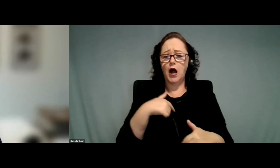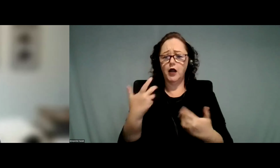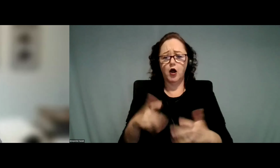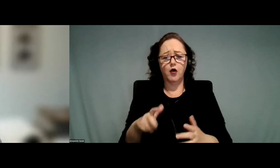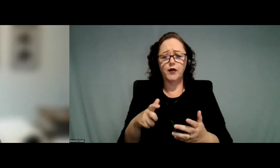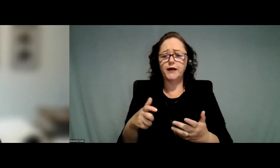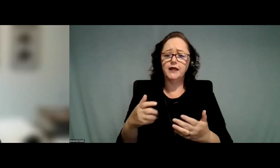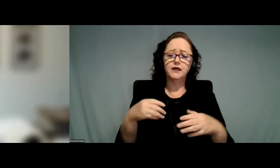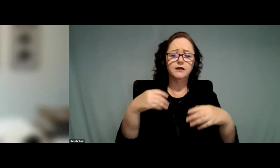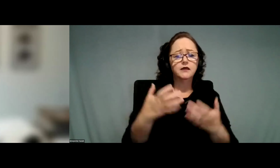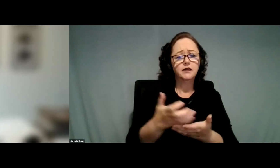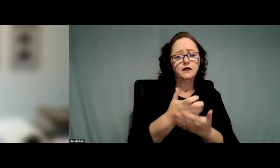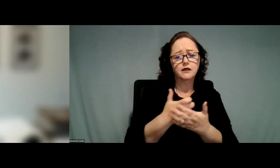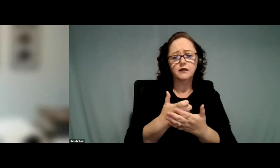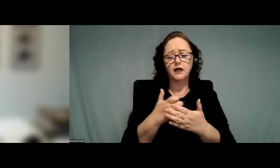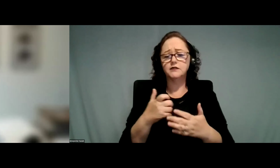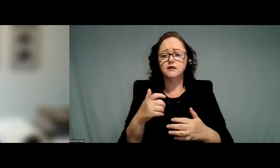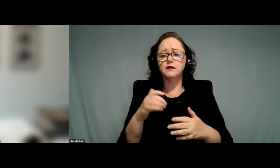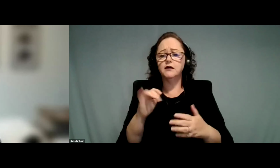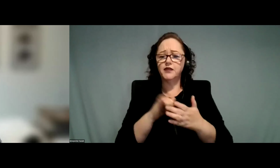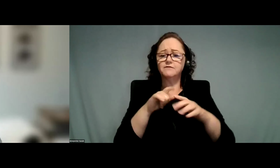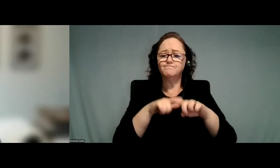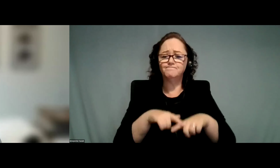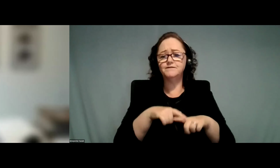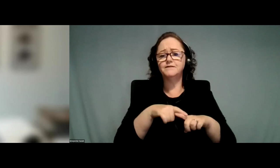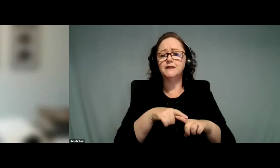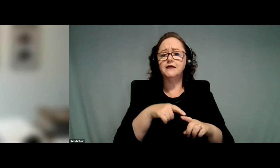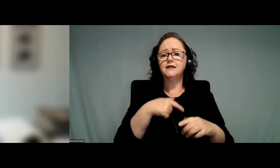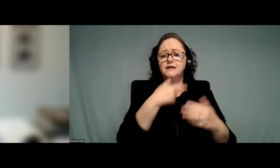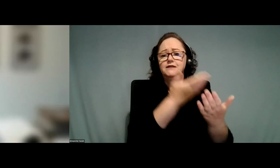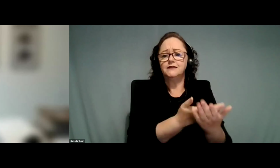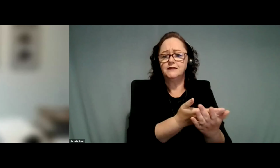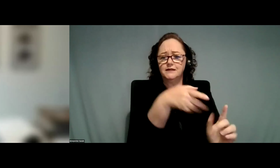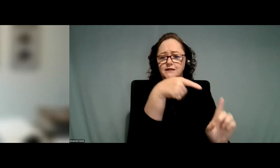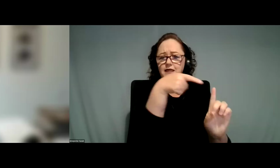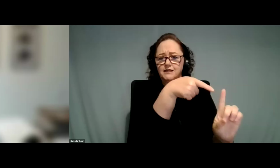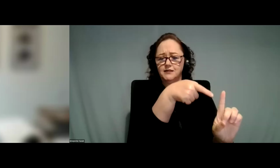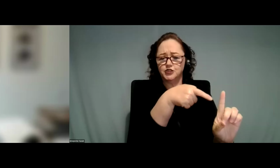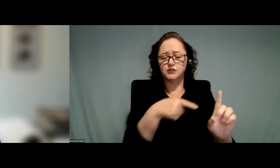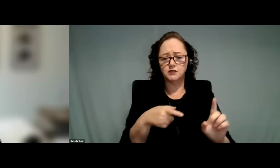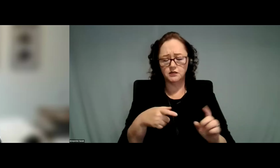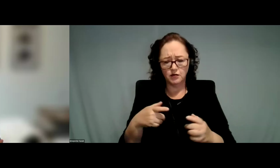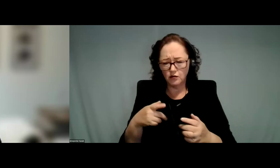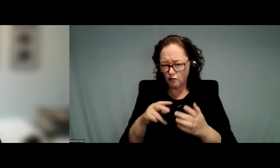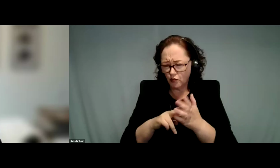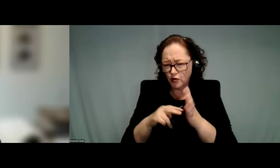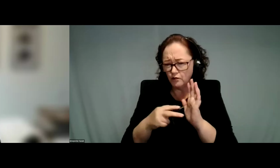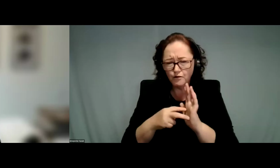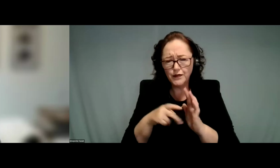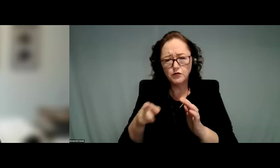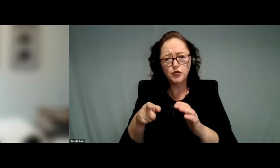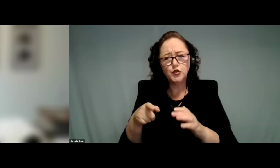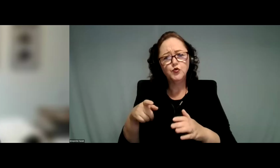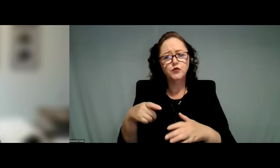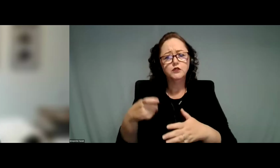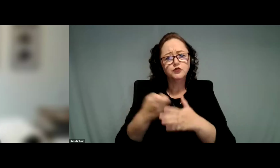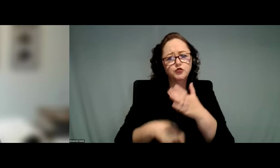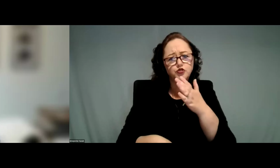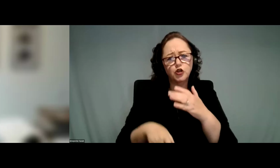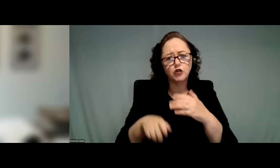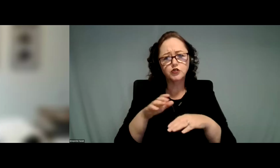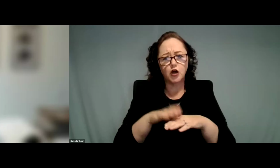to. What do you mean? You're an Illinois retailer and you're collecting based on where you're located, your origin. You are